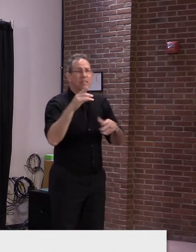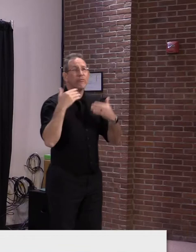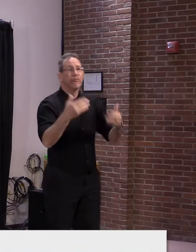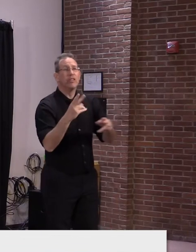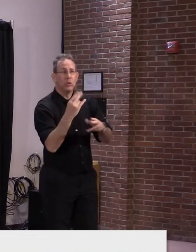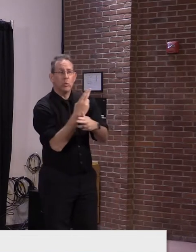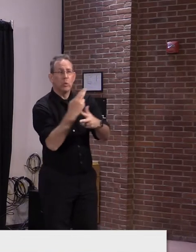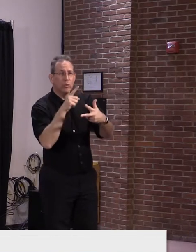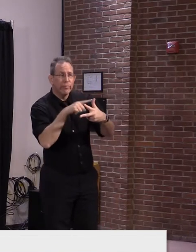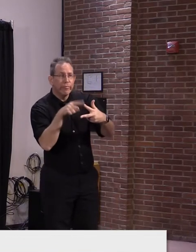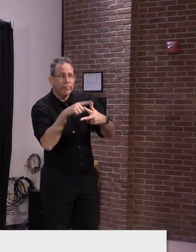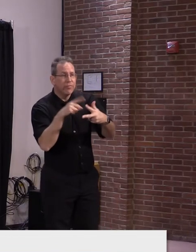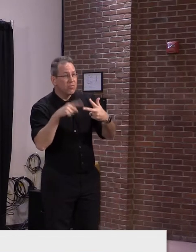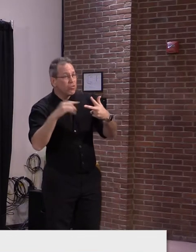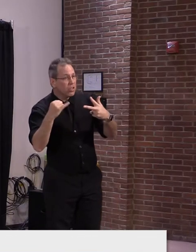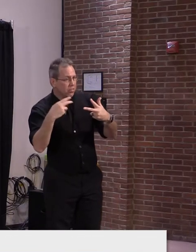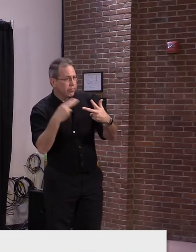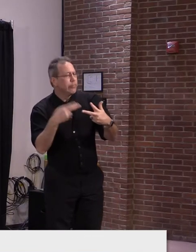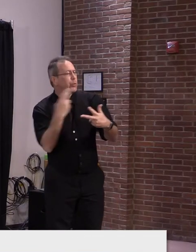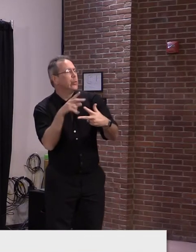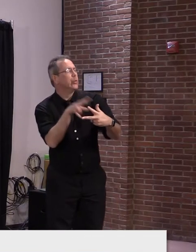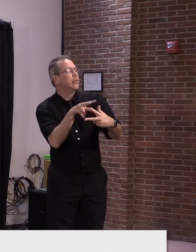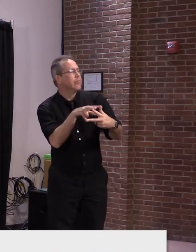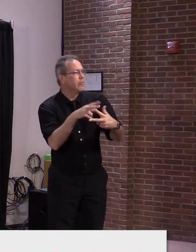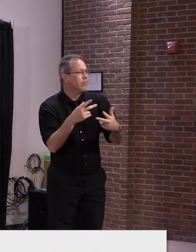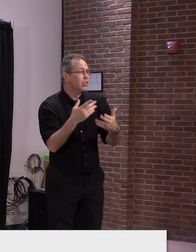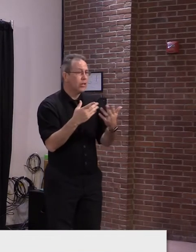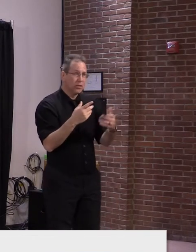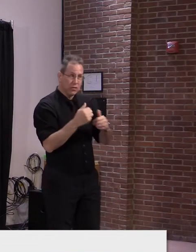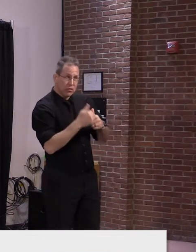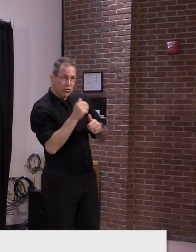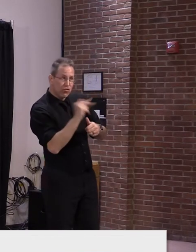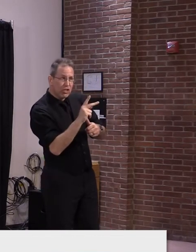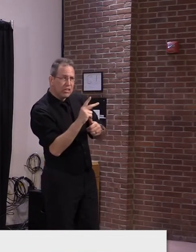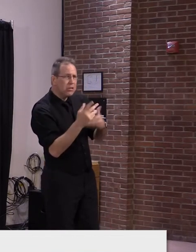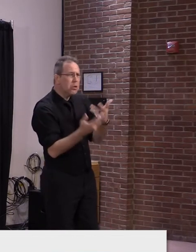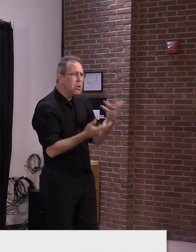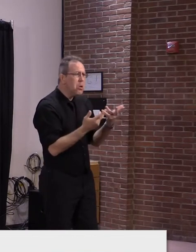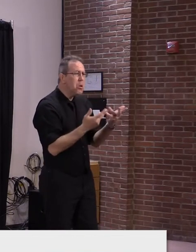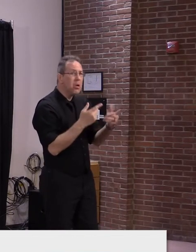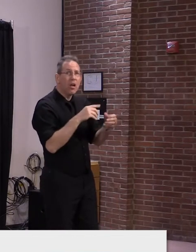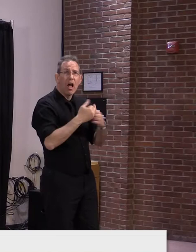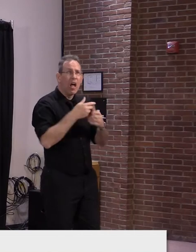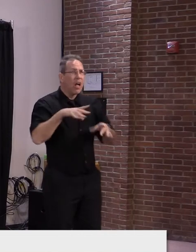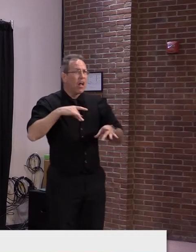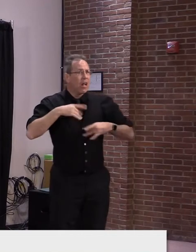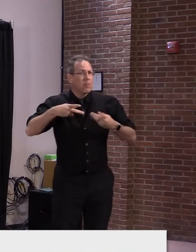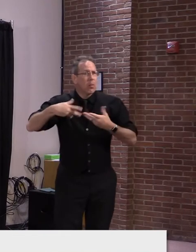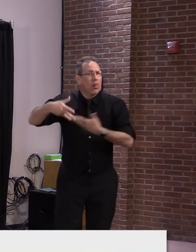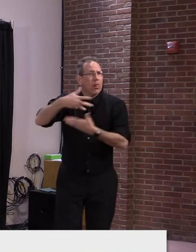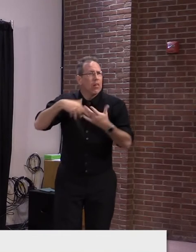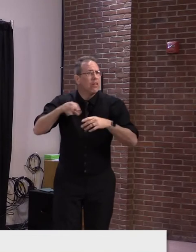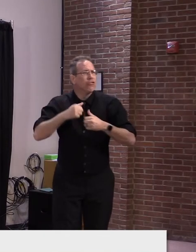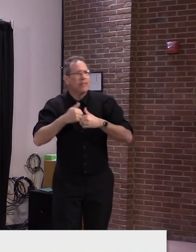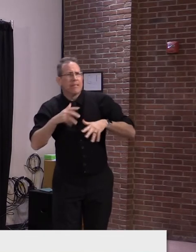And it can be the interpretation of their risk level too, in terms of their immune system. Okay, that's it for me.